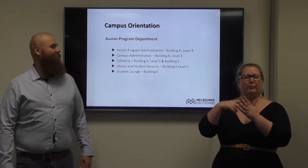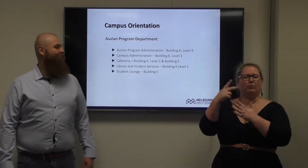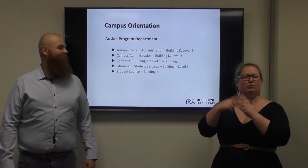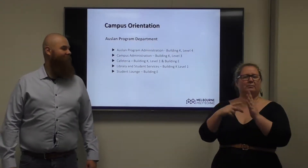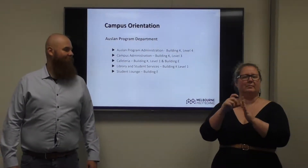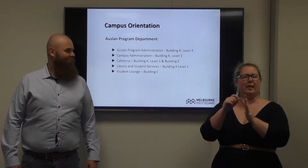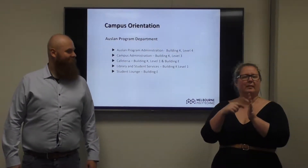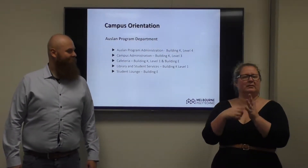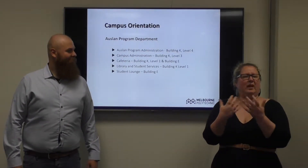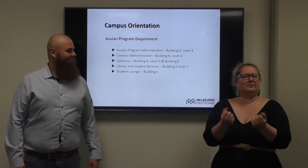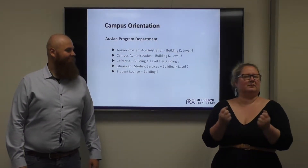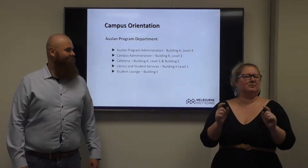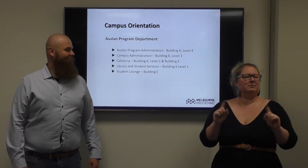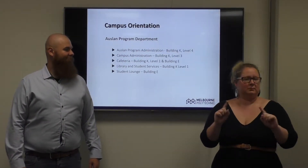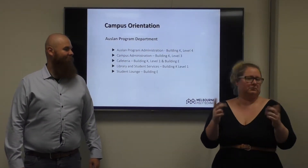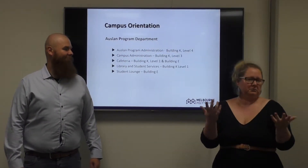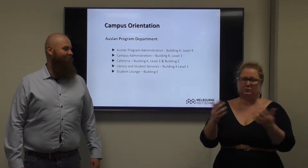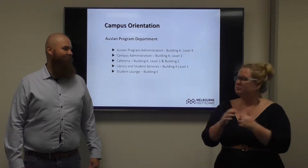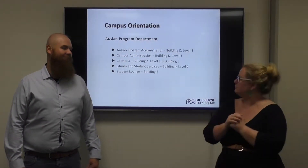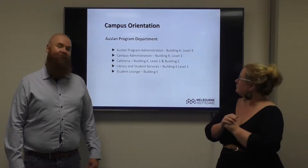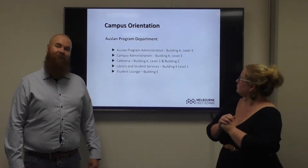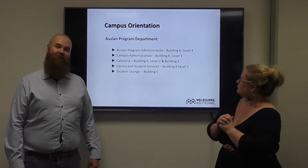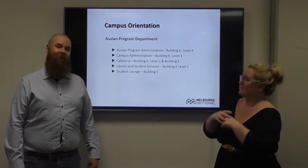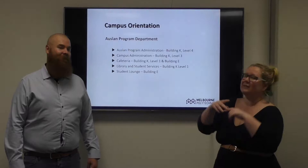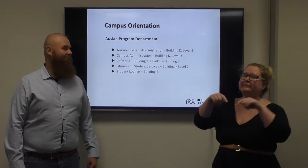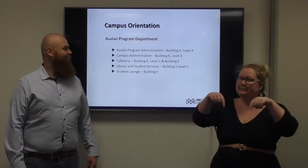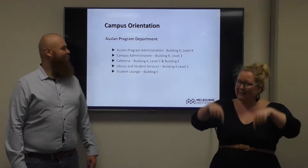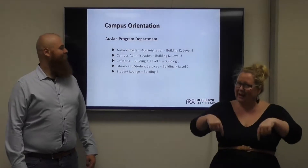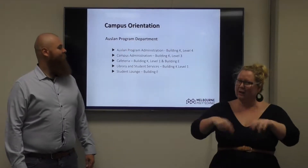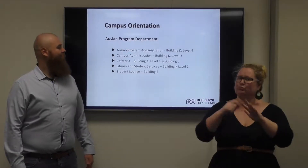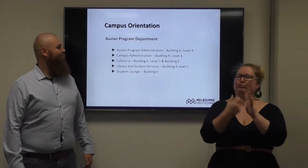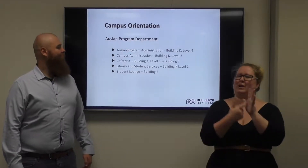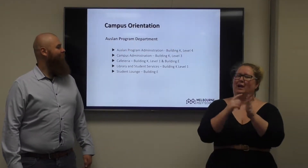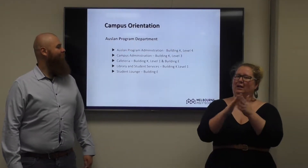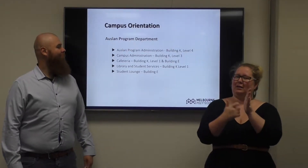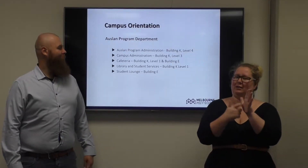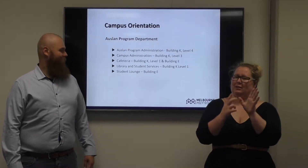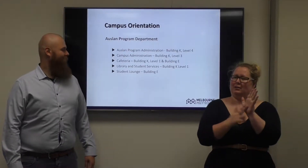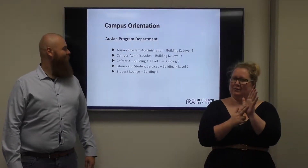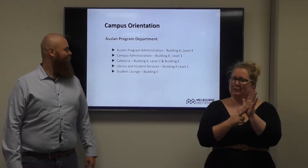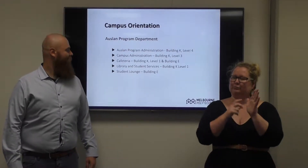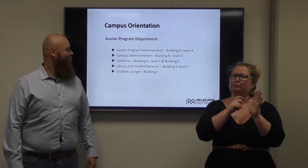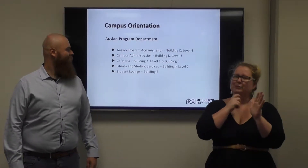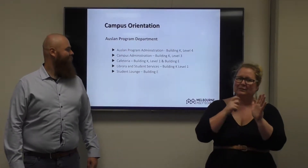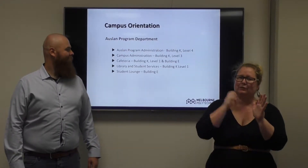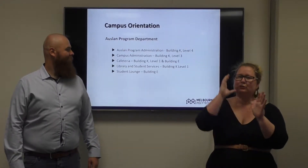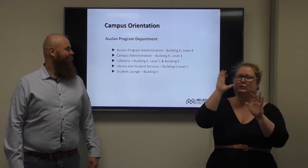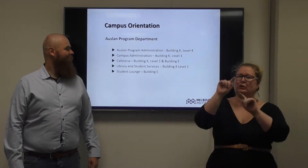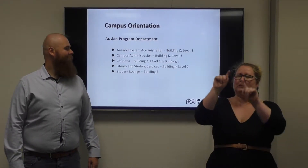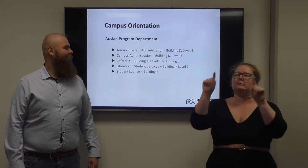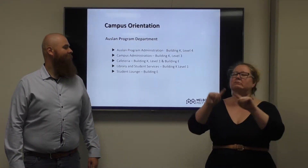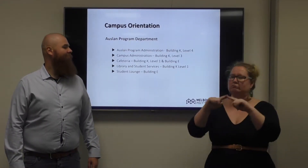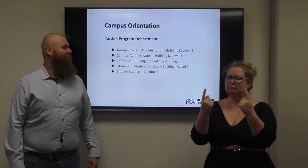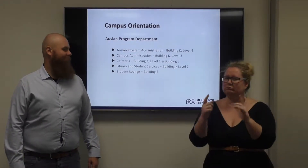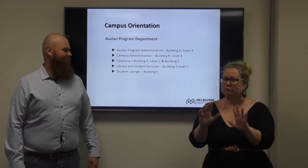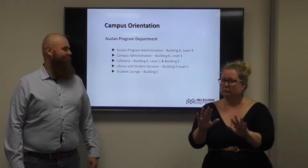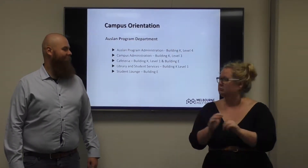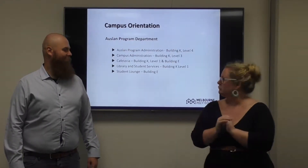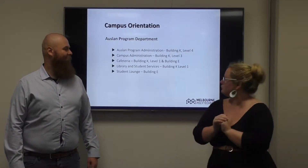Okay, so the Auslan programs has various departments. Here in Paran, there's also